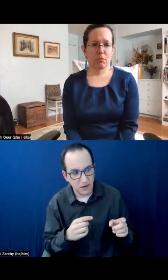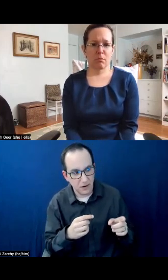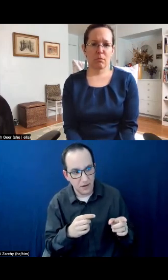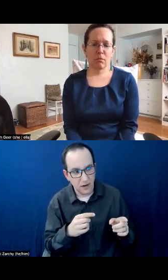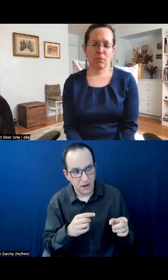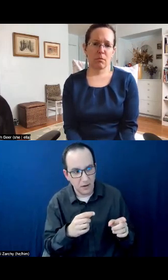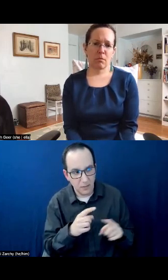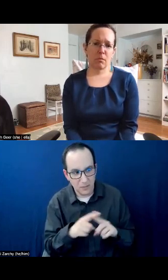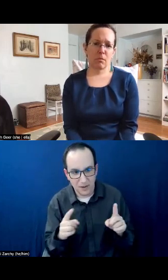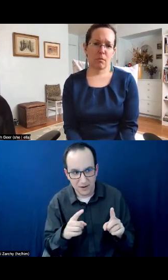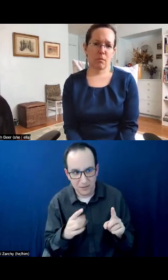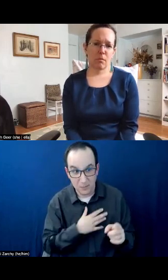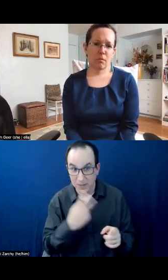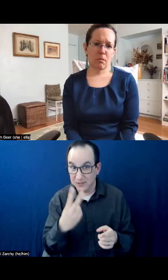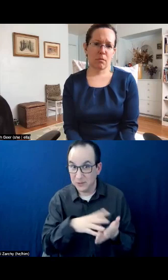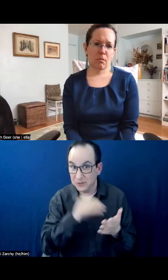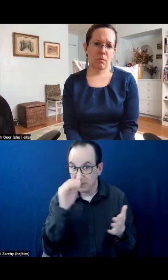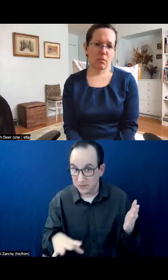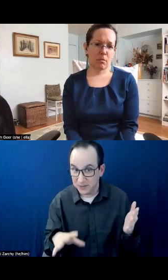this word.